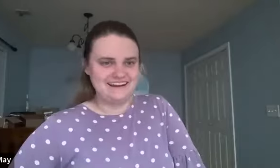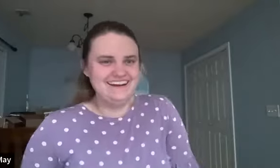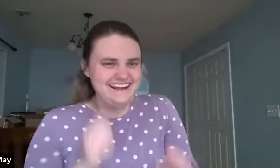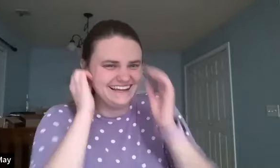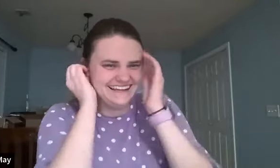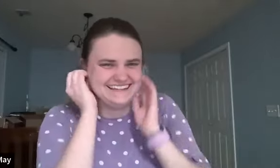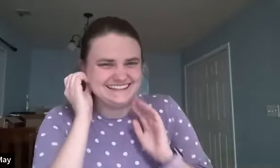here.